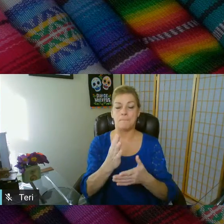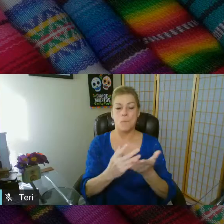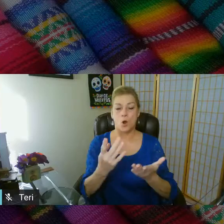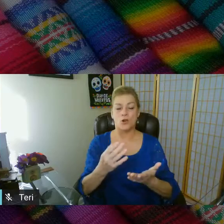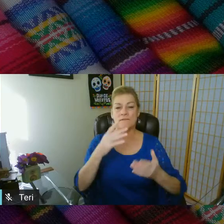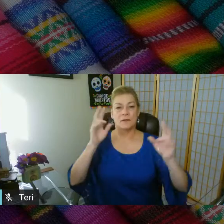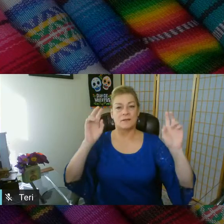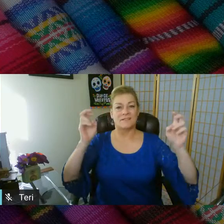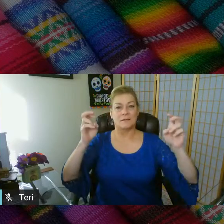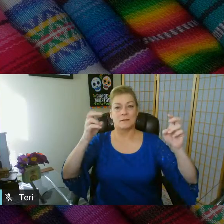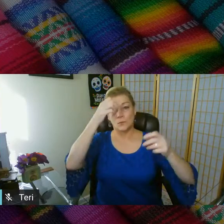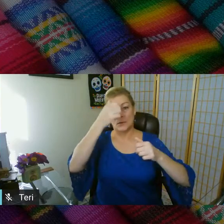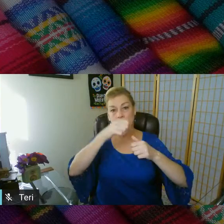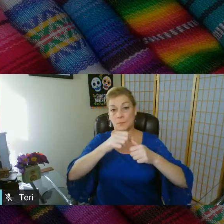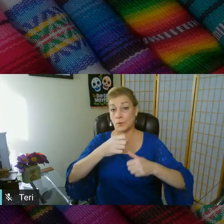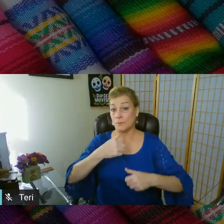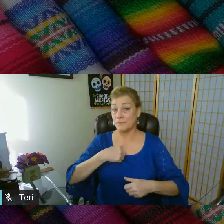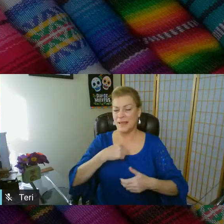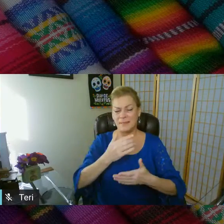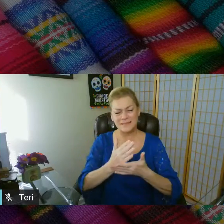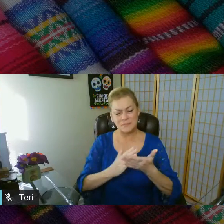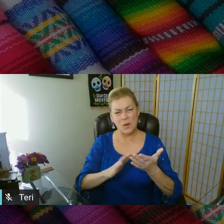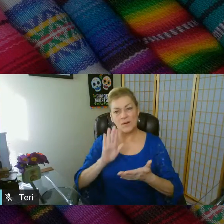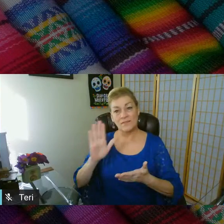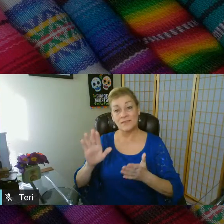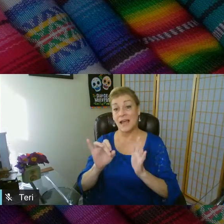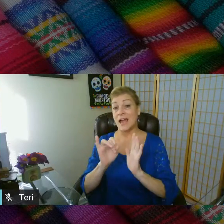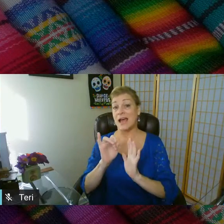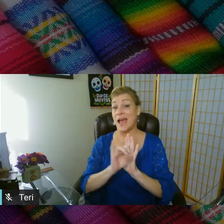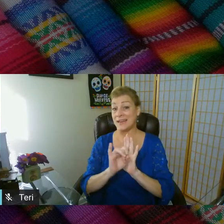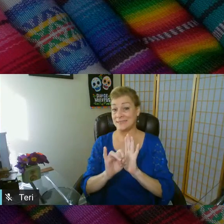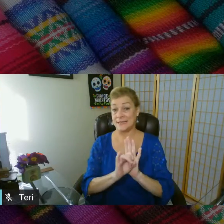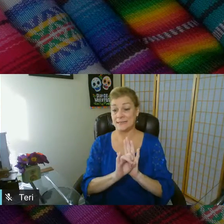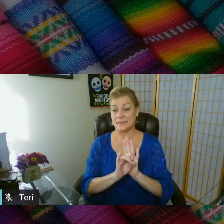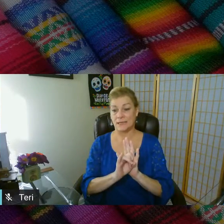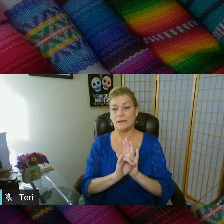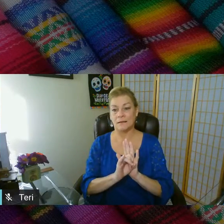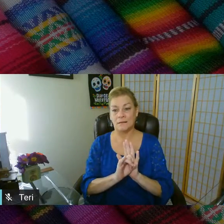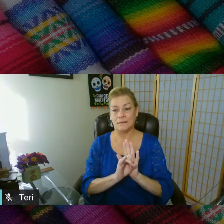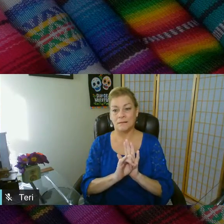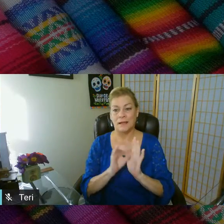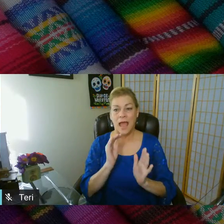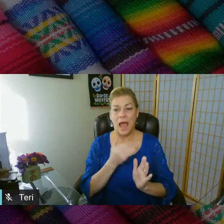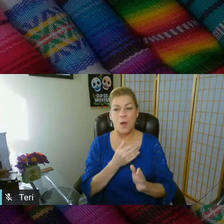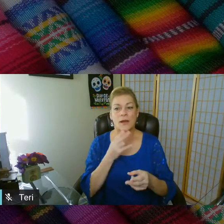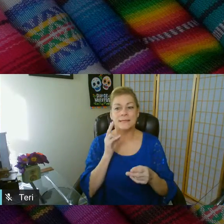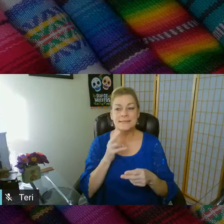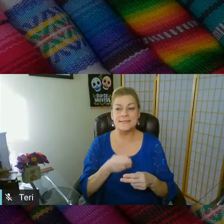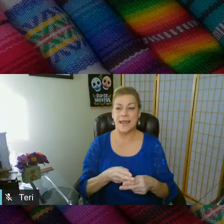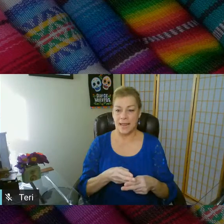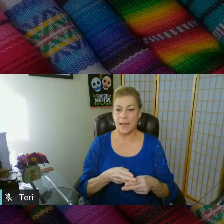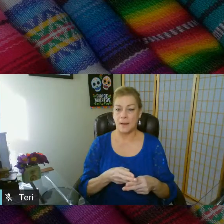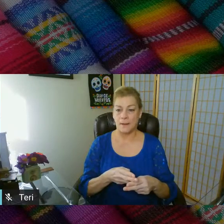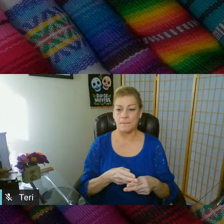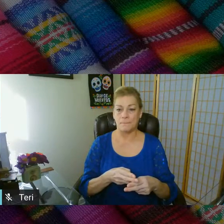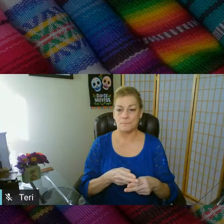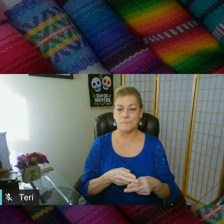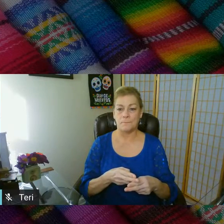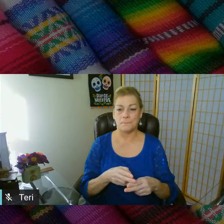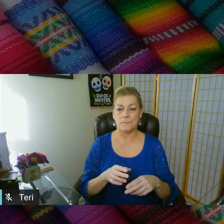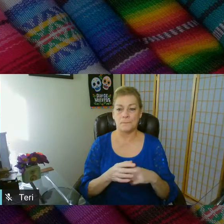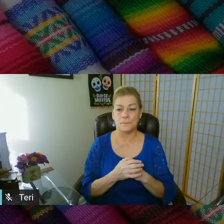that's such, part of the identity of each of us is the name. And I know for me, when I've